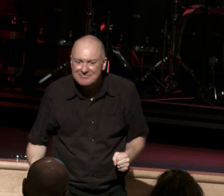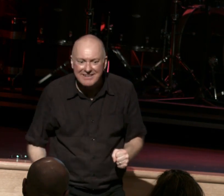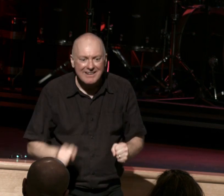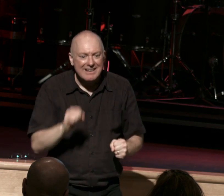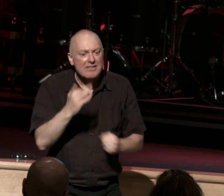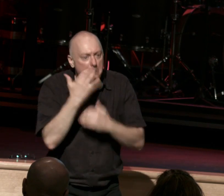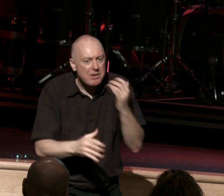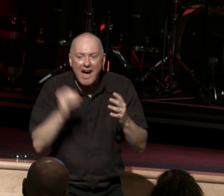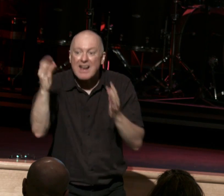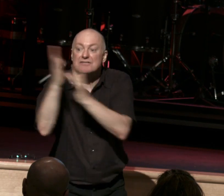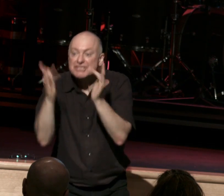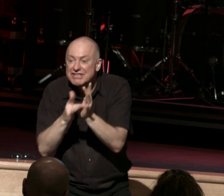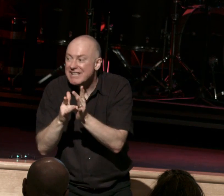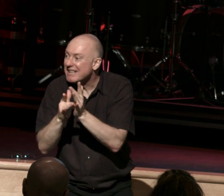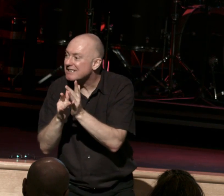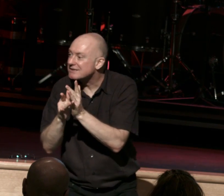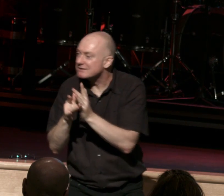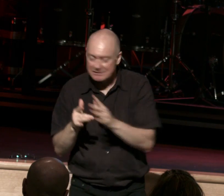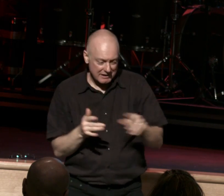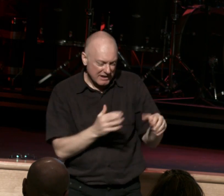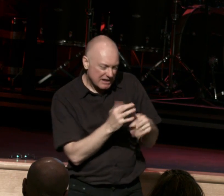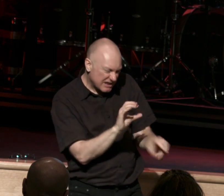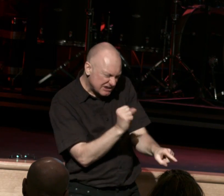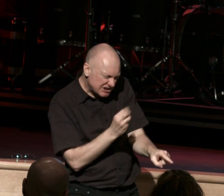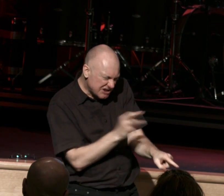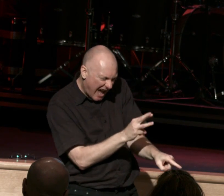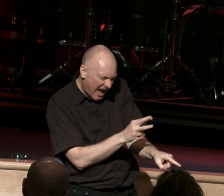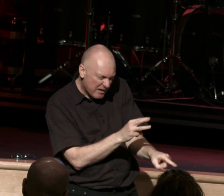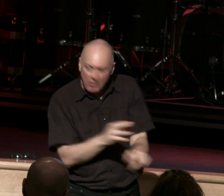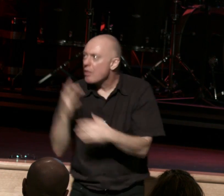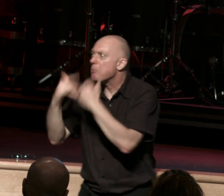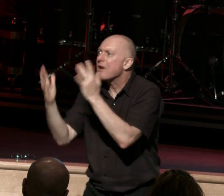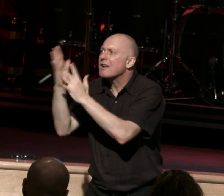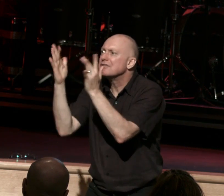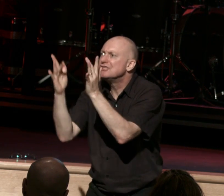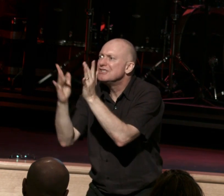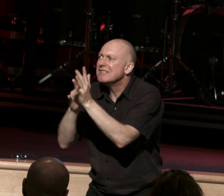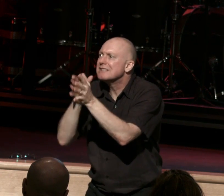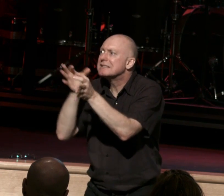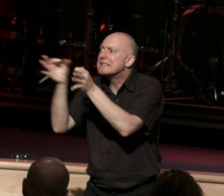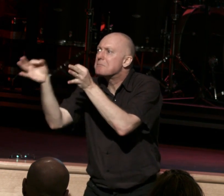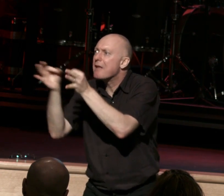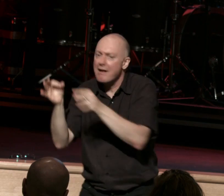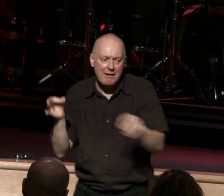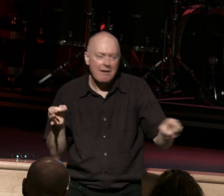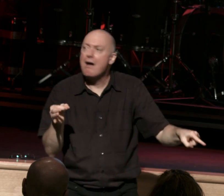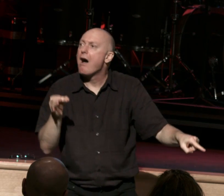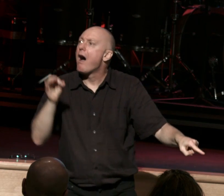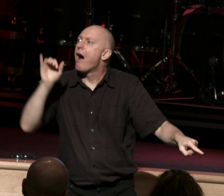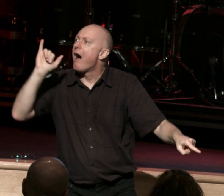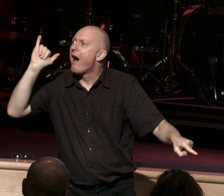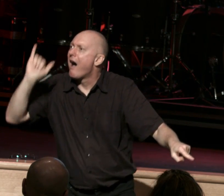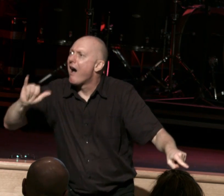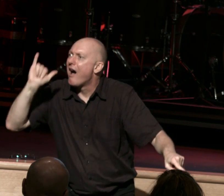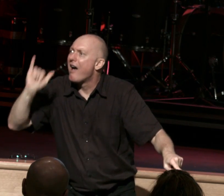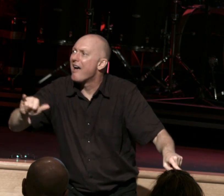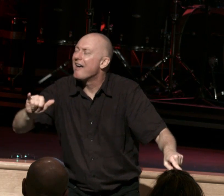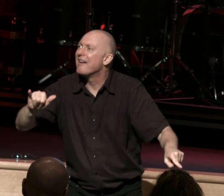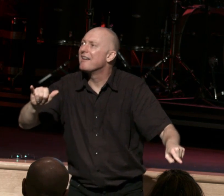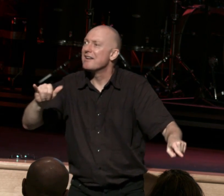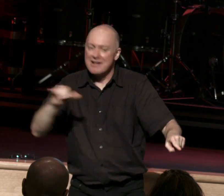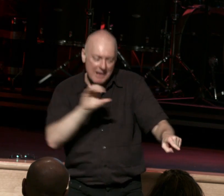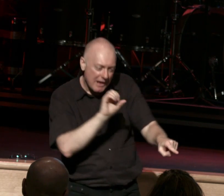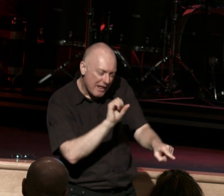Christ. It's the blood of Jesus that fills in the shadow. It's the blood of Jesus that colors in the shadow. It's the blood of Jesus